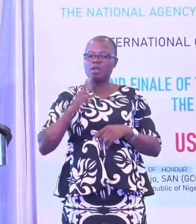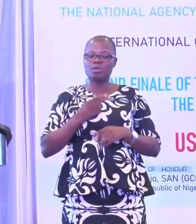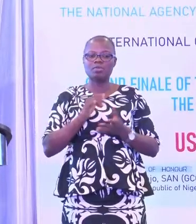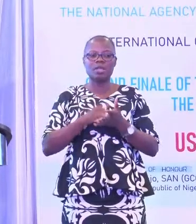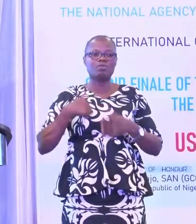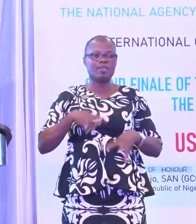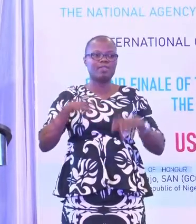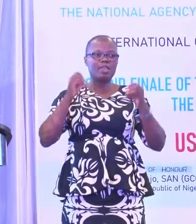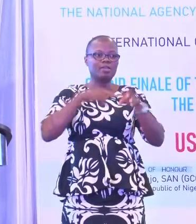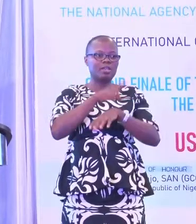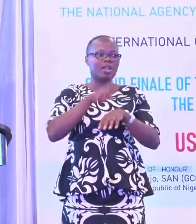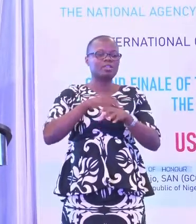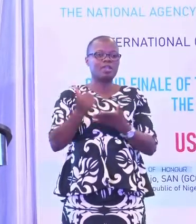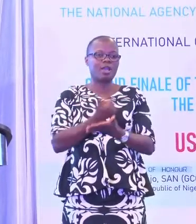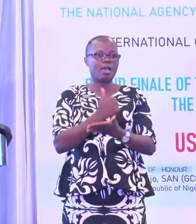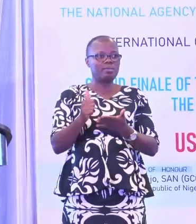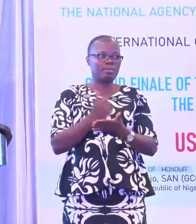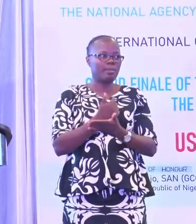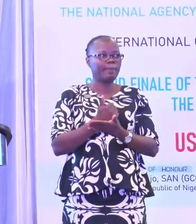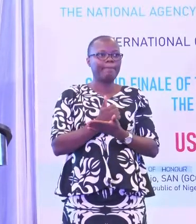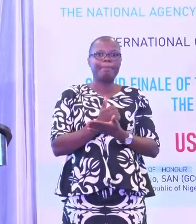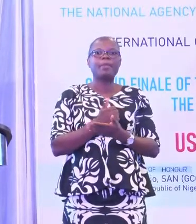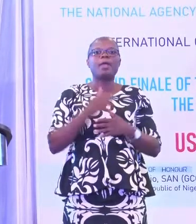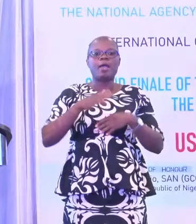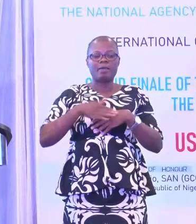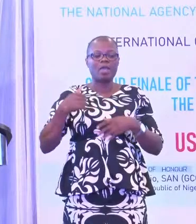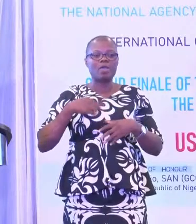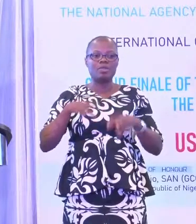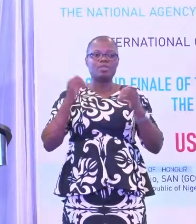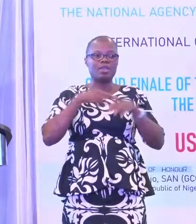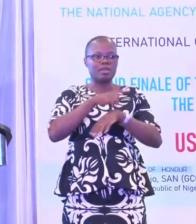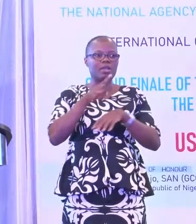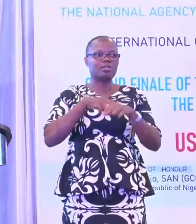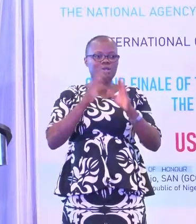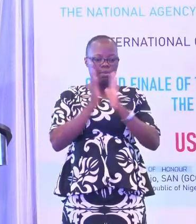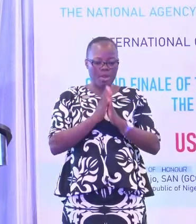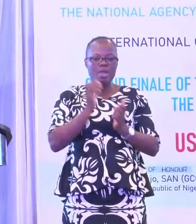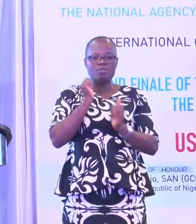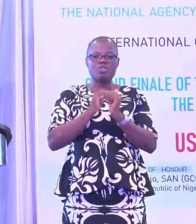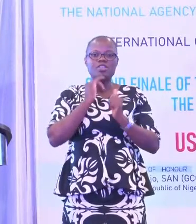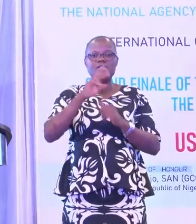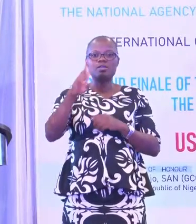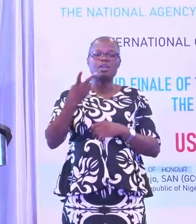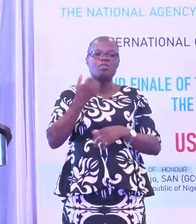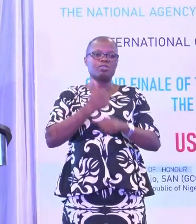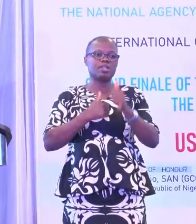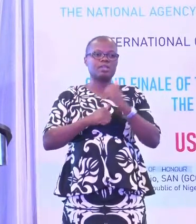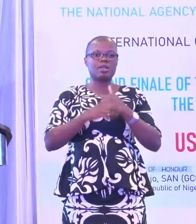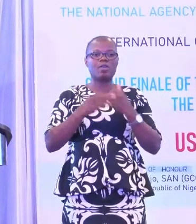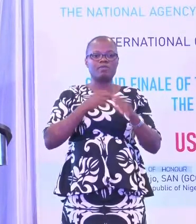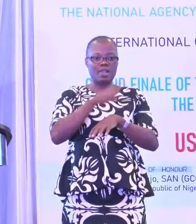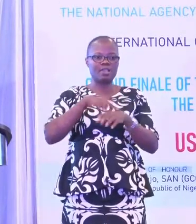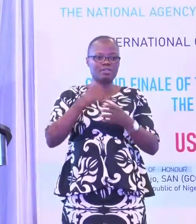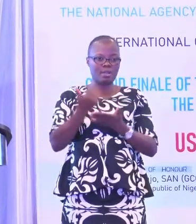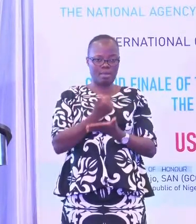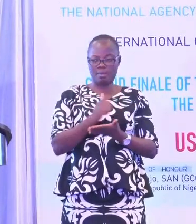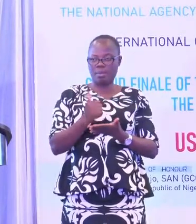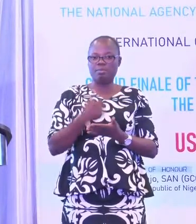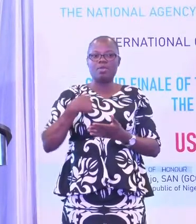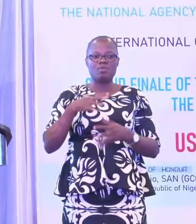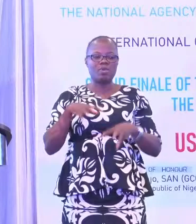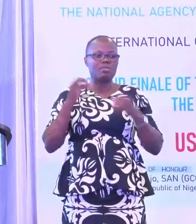national anthem in a bit. Afterwards, we'll take the national prayer, which is the second stanza of the Nigerian national anthem. We'll